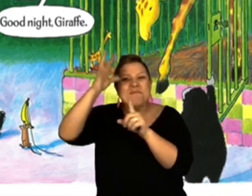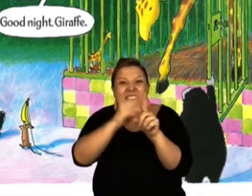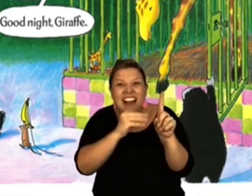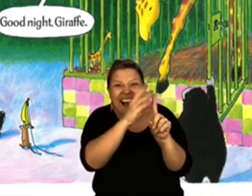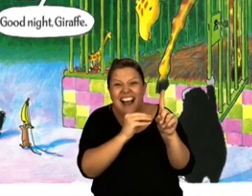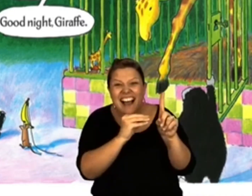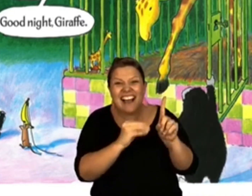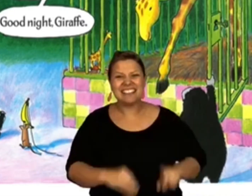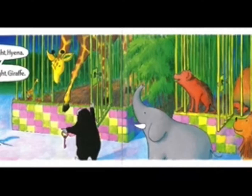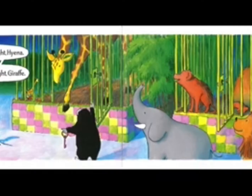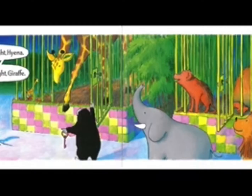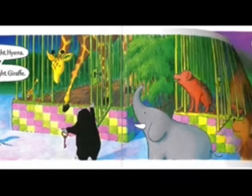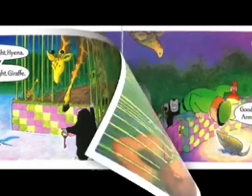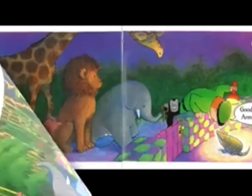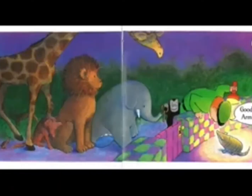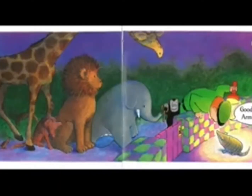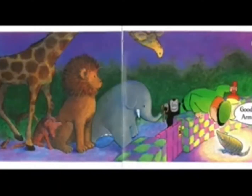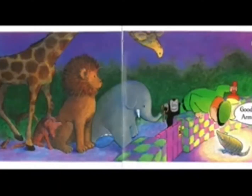There's the mouse carrying his banana.